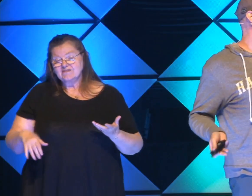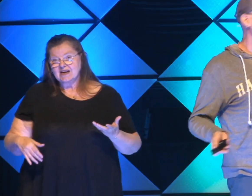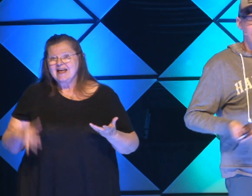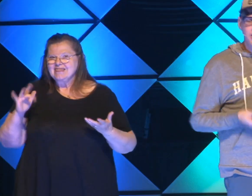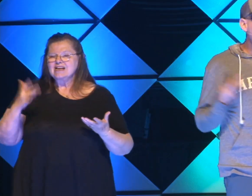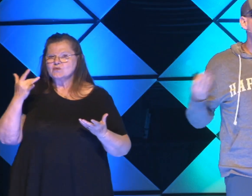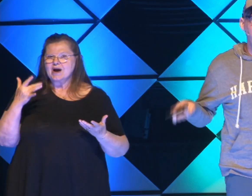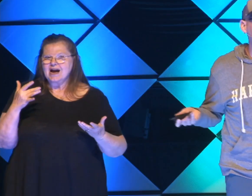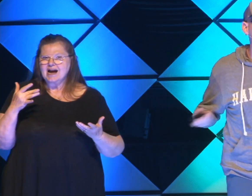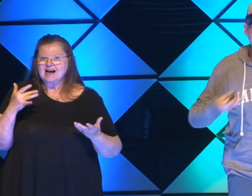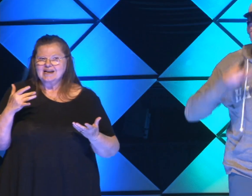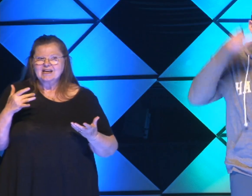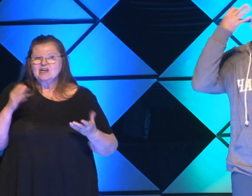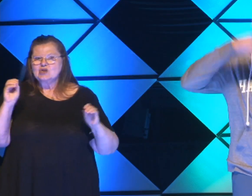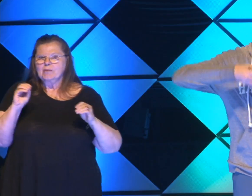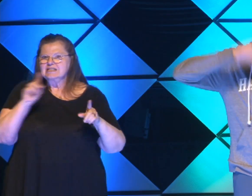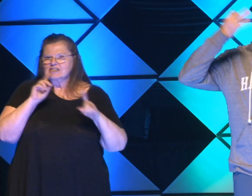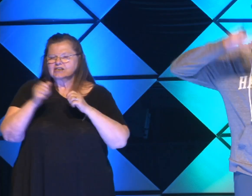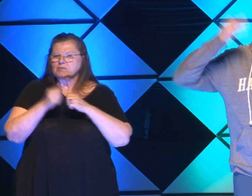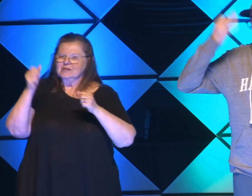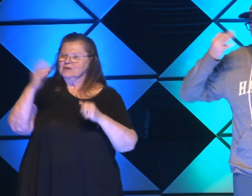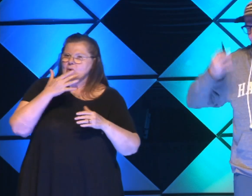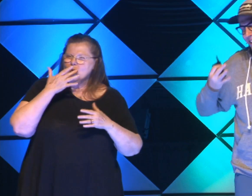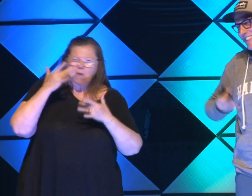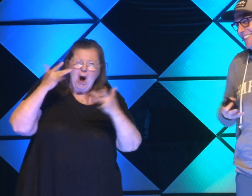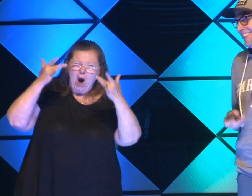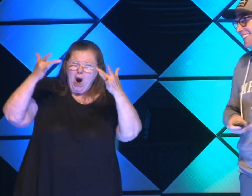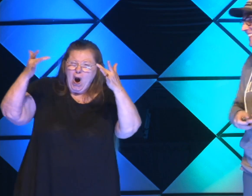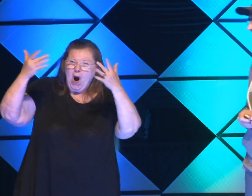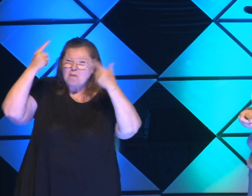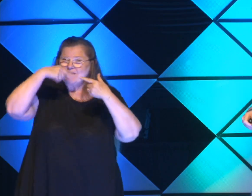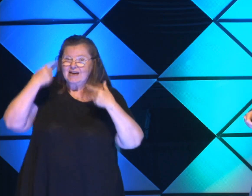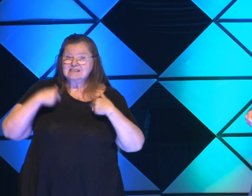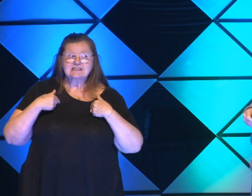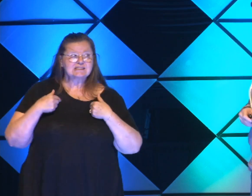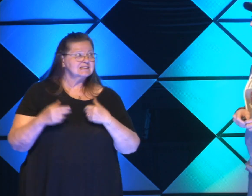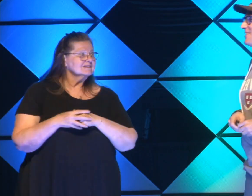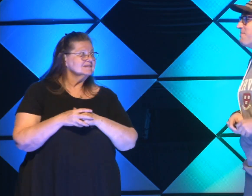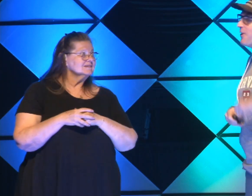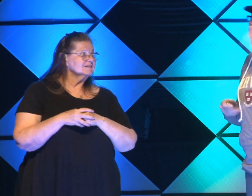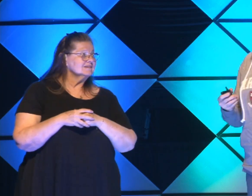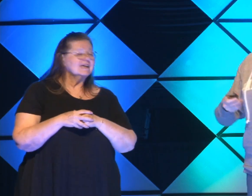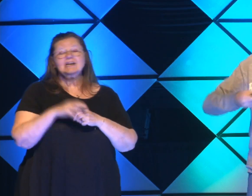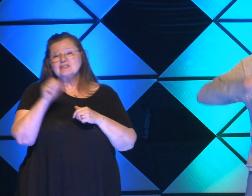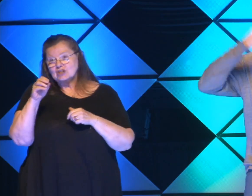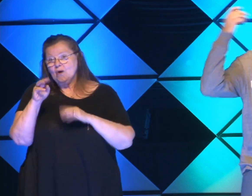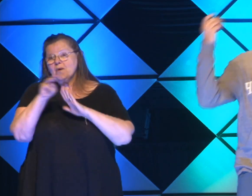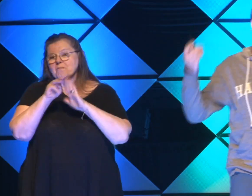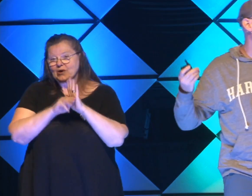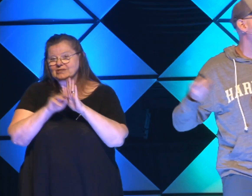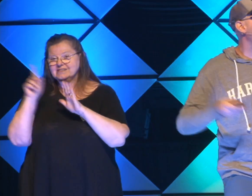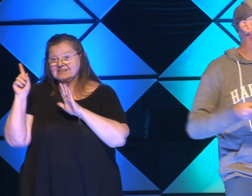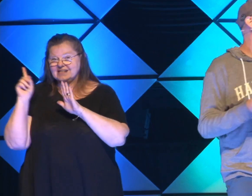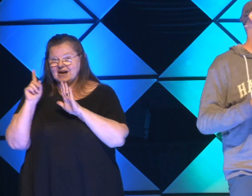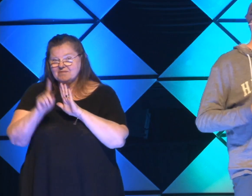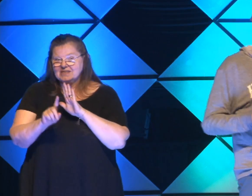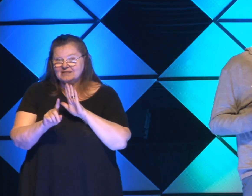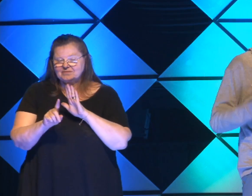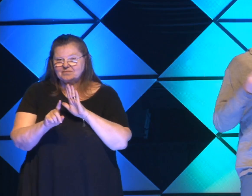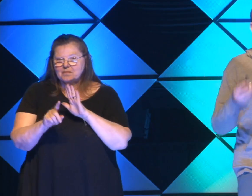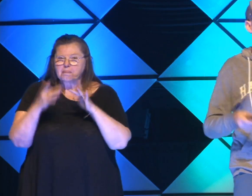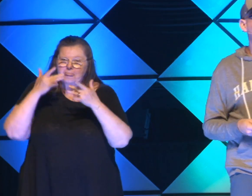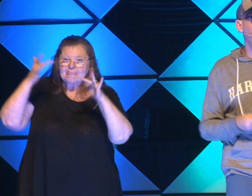tell myself, nobody talks to me because my face is just so bright. So Moses comes down, his face is so bright. And we have other stories